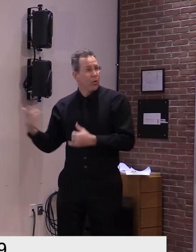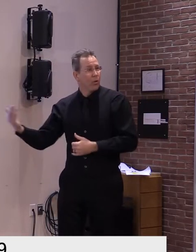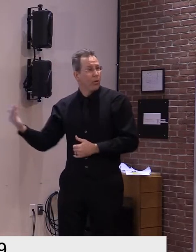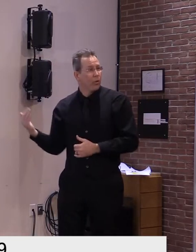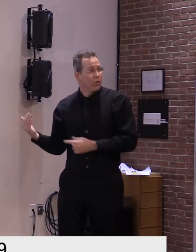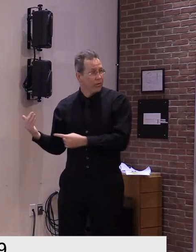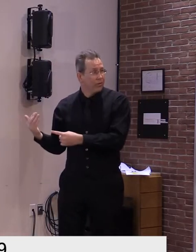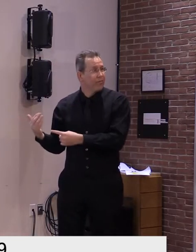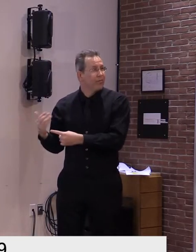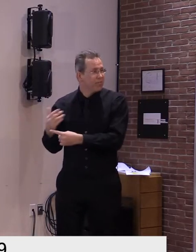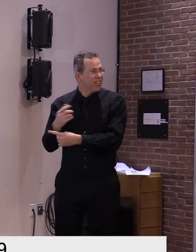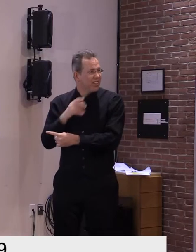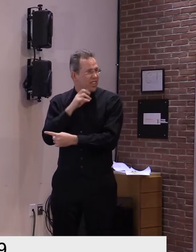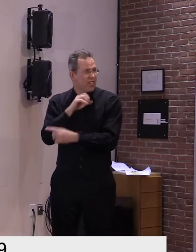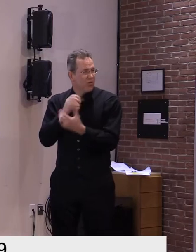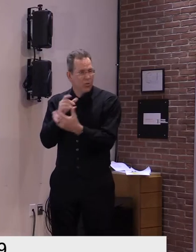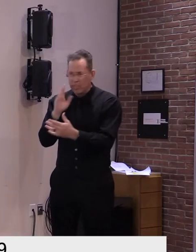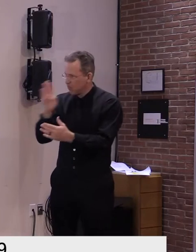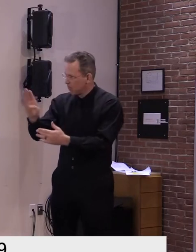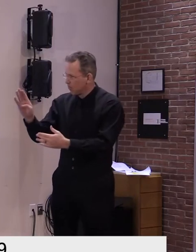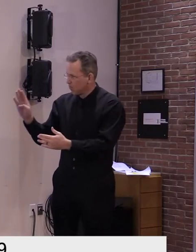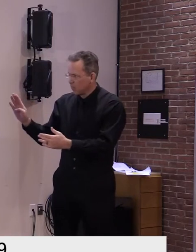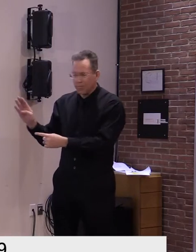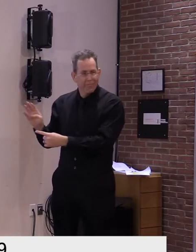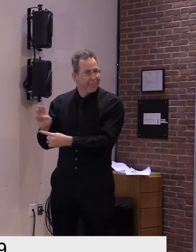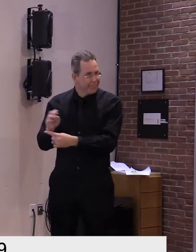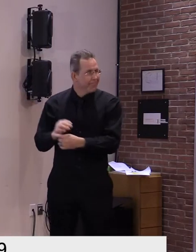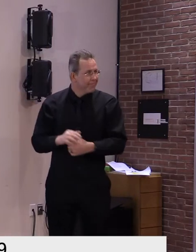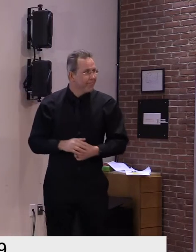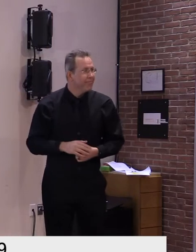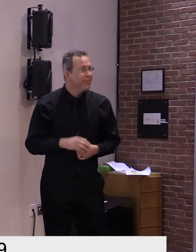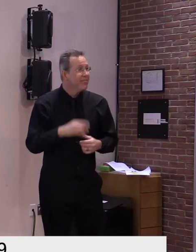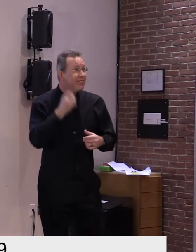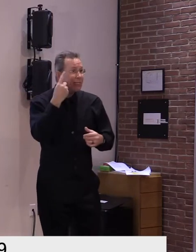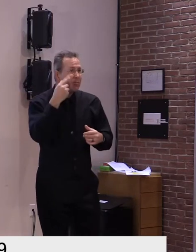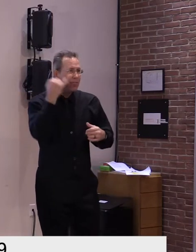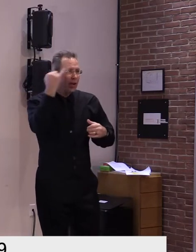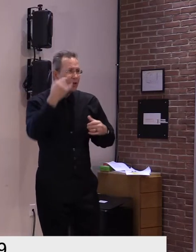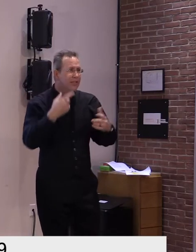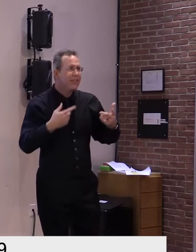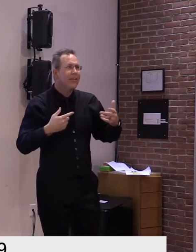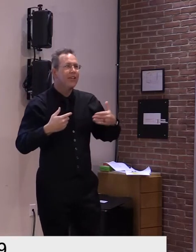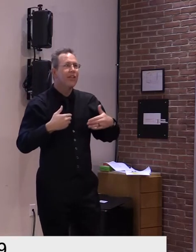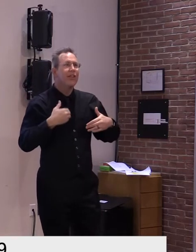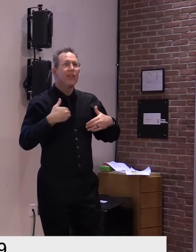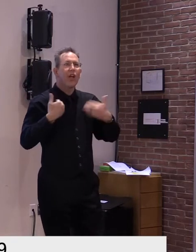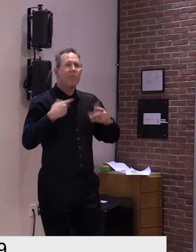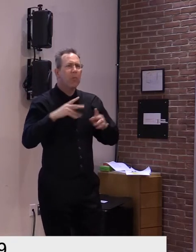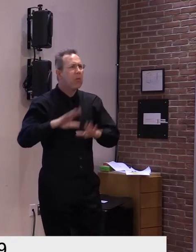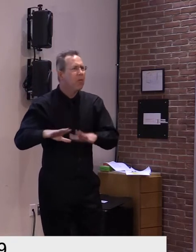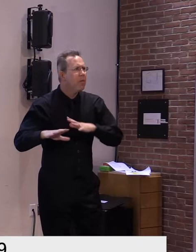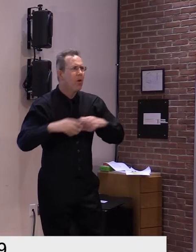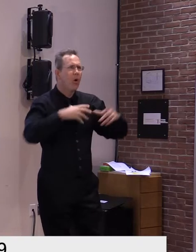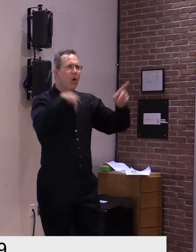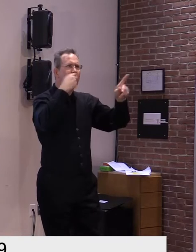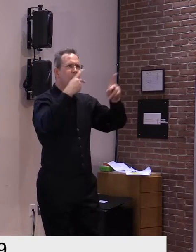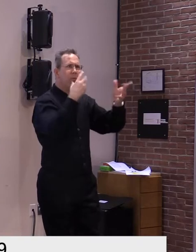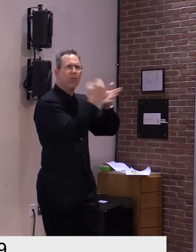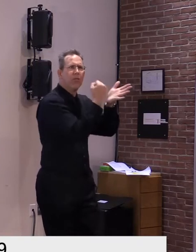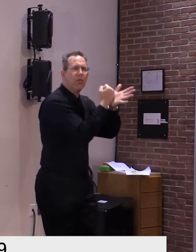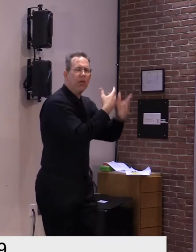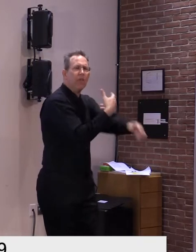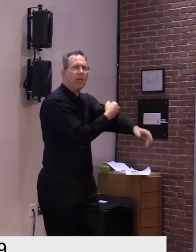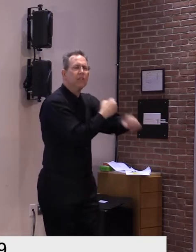median age is getting younger because fewer vulnerable Vermonters are contracting the virus. Looking at long-term